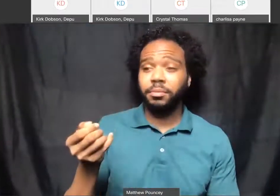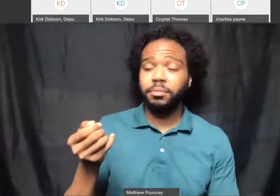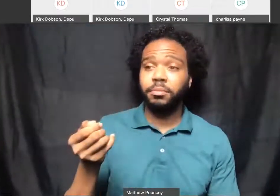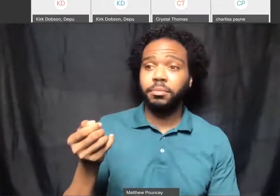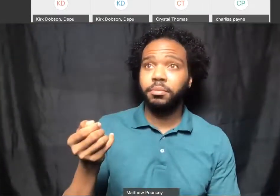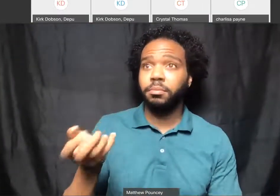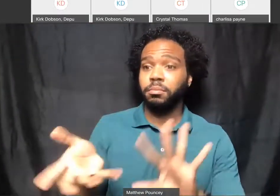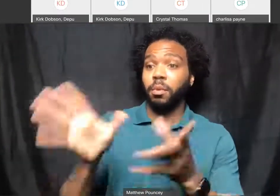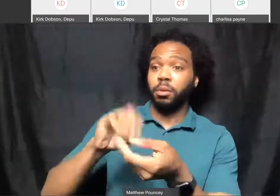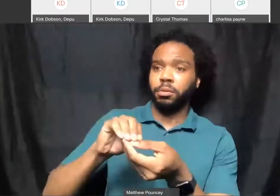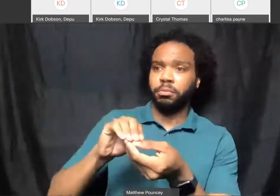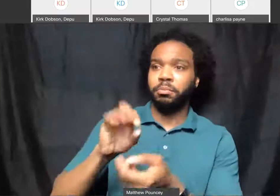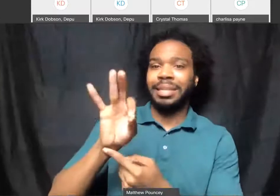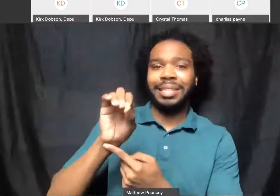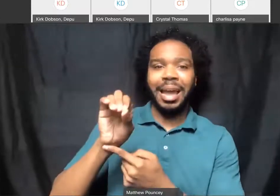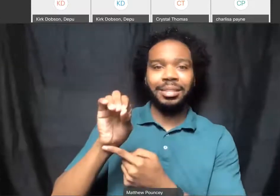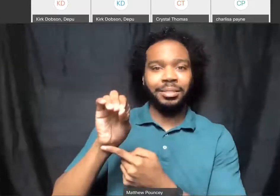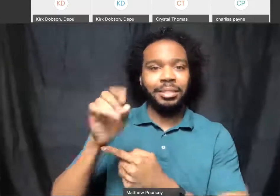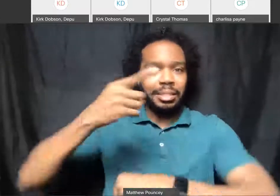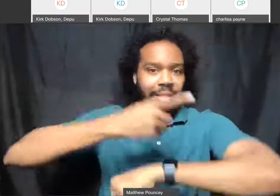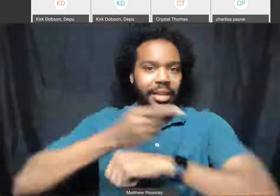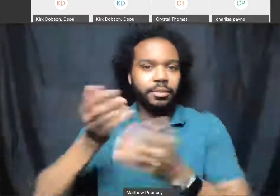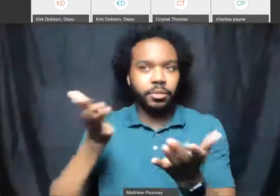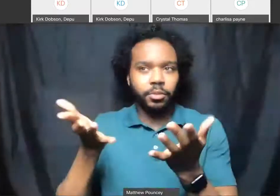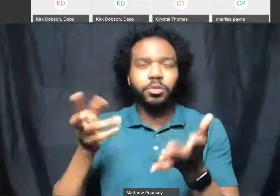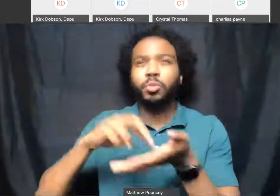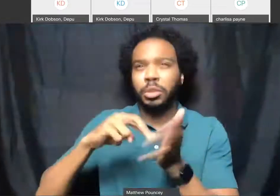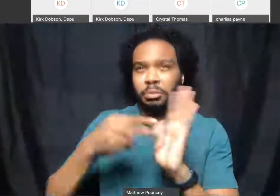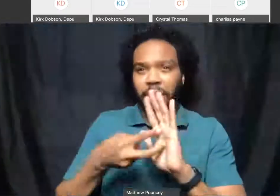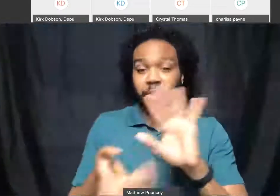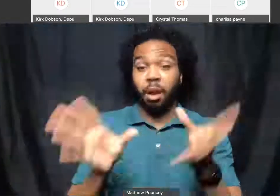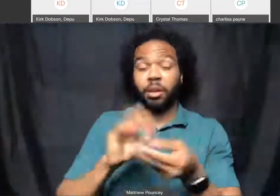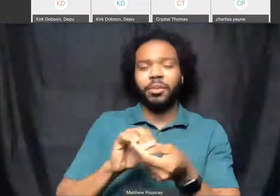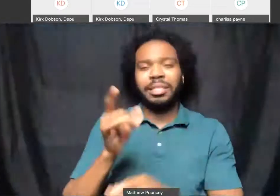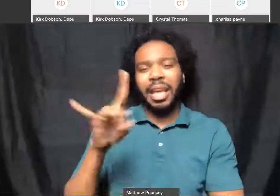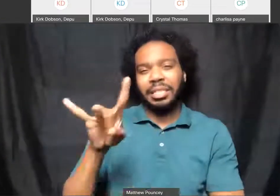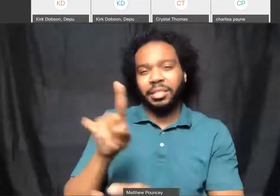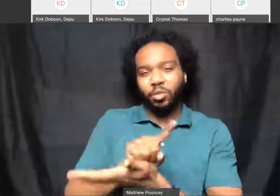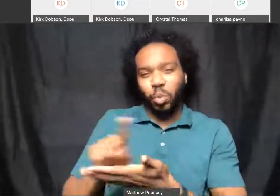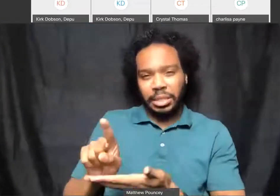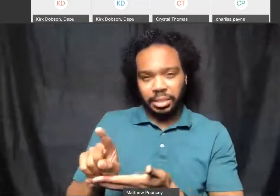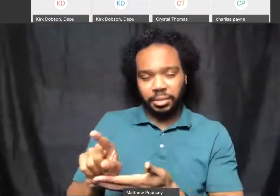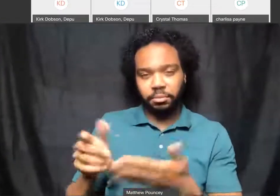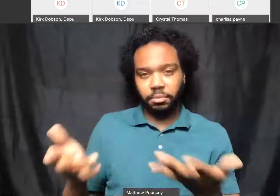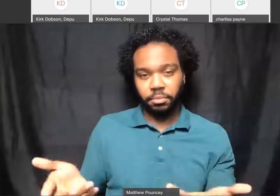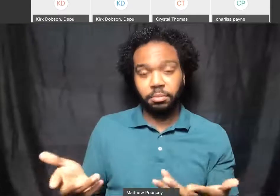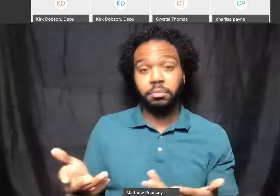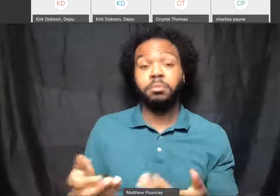90 days of service, which is about 18 weeks. Those retainer